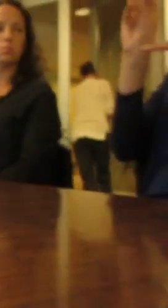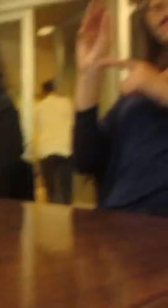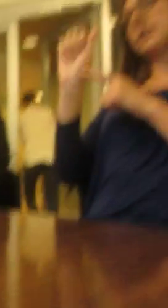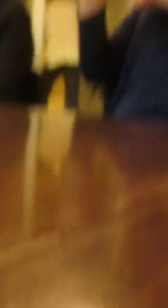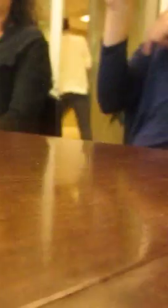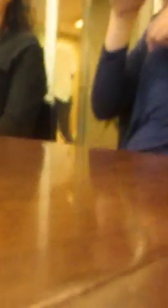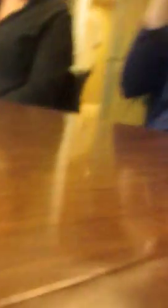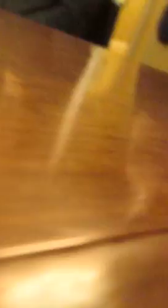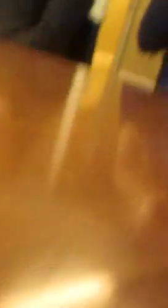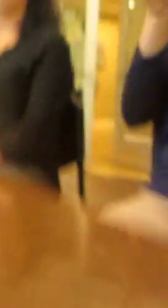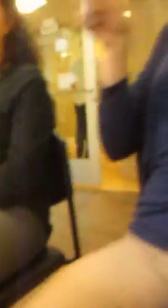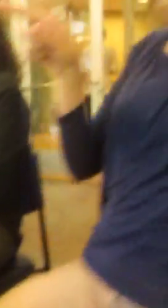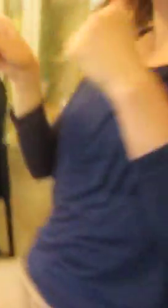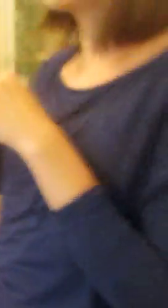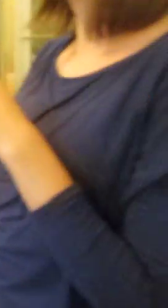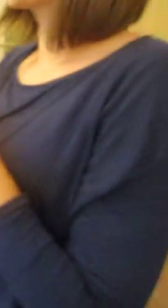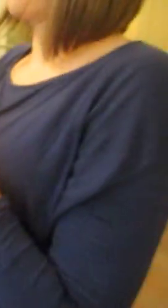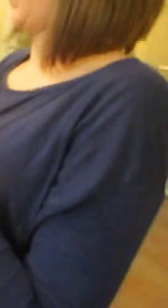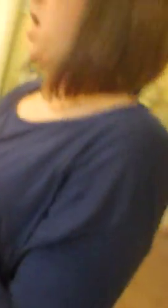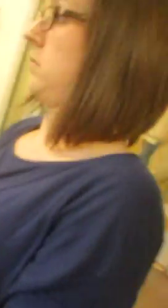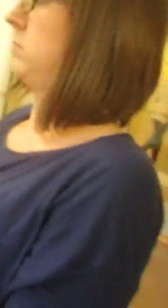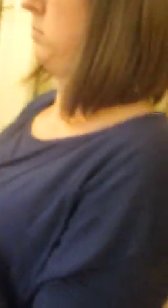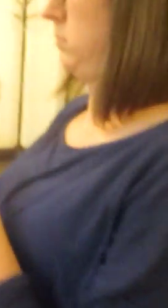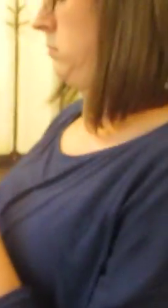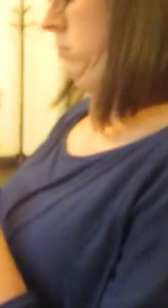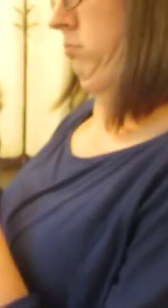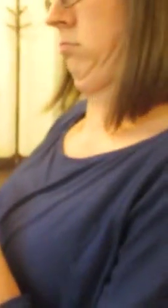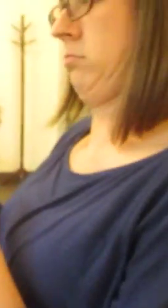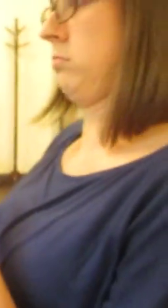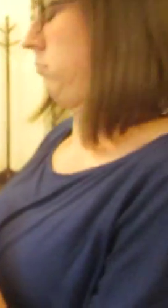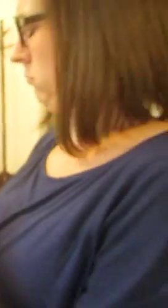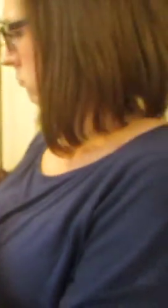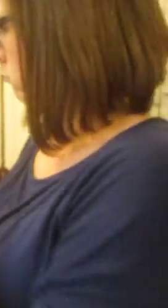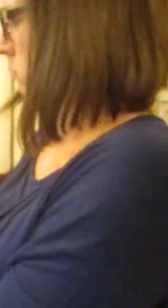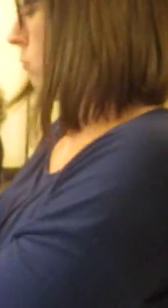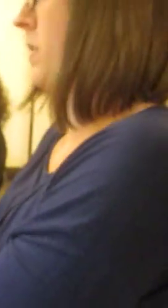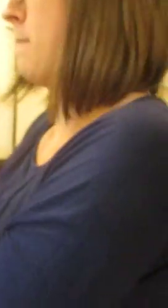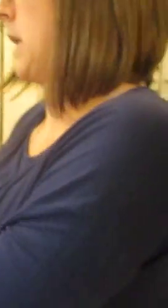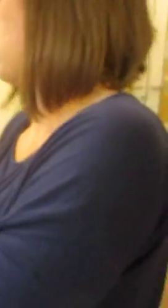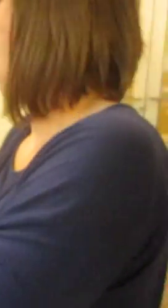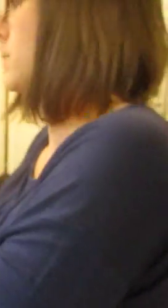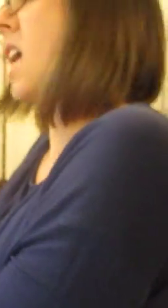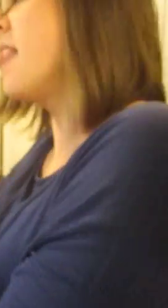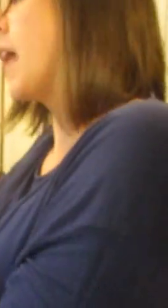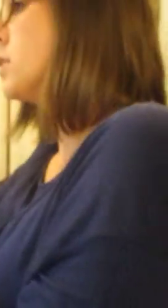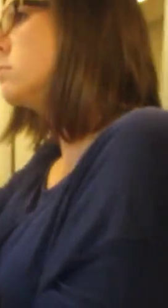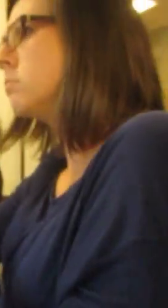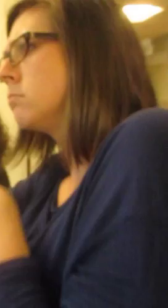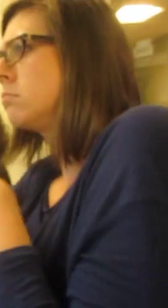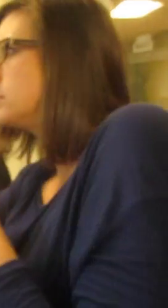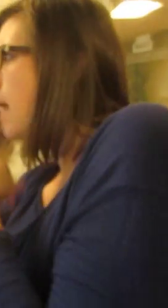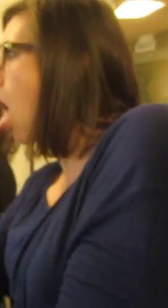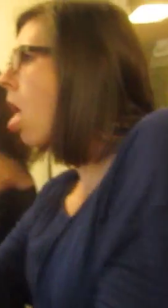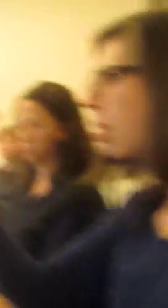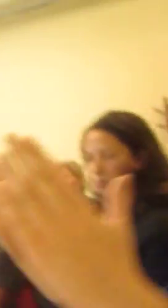of our city's problems and direct the city many times, have directed the city